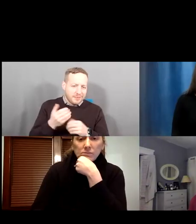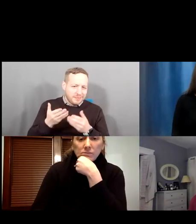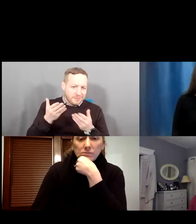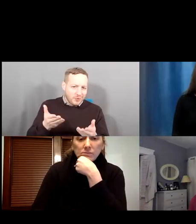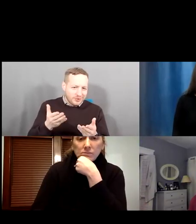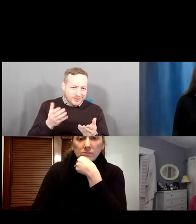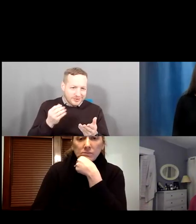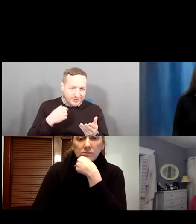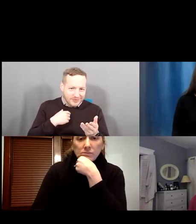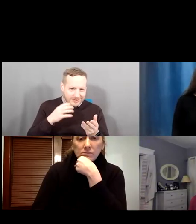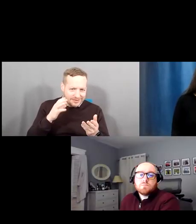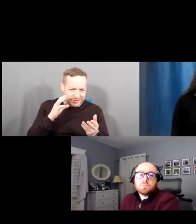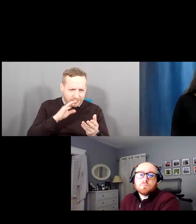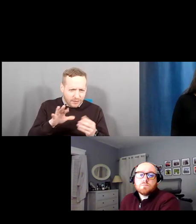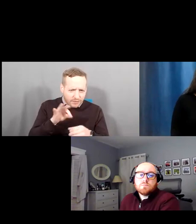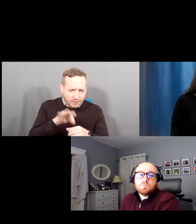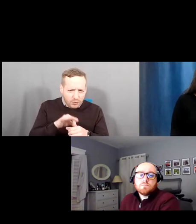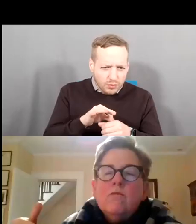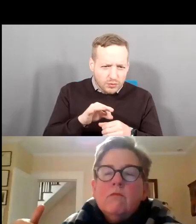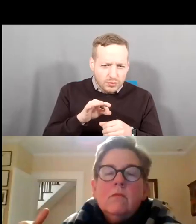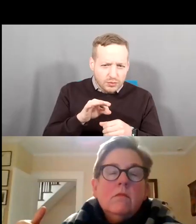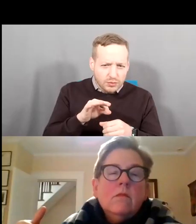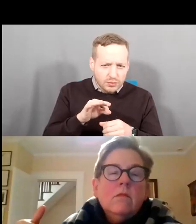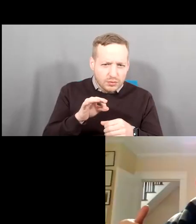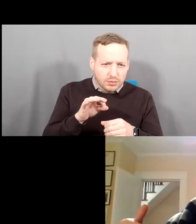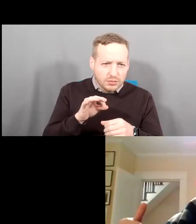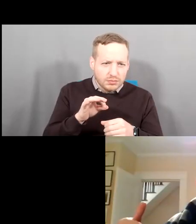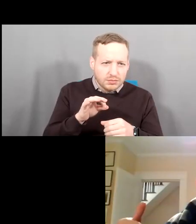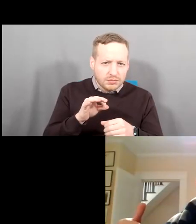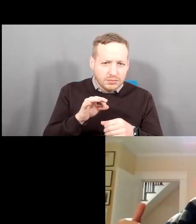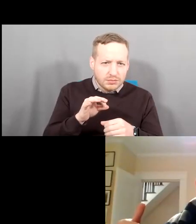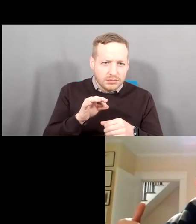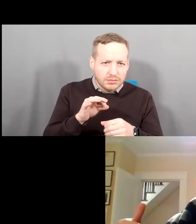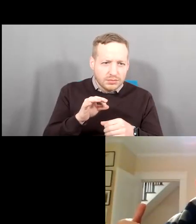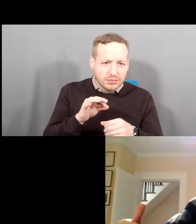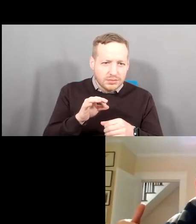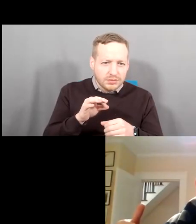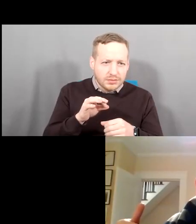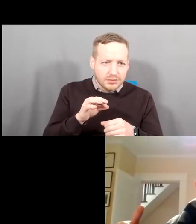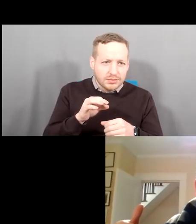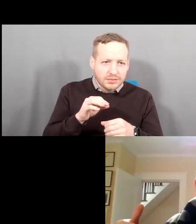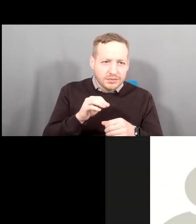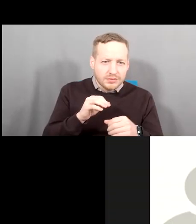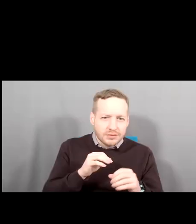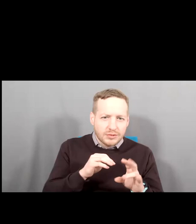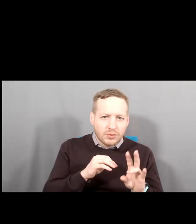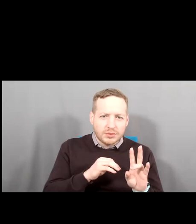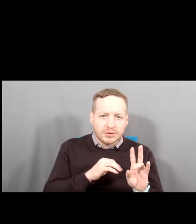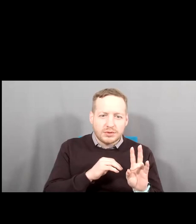Boonmi. Well, she made the motion, so I'm assuming. Did you vote as